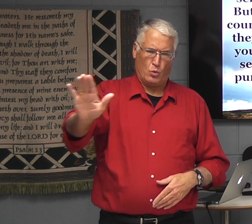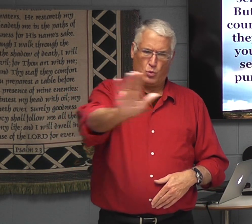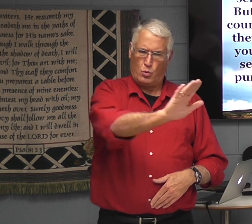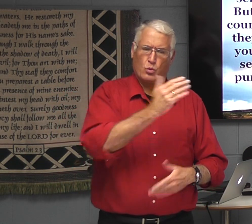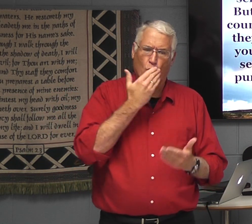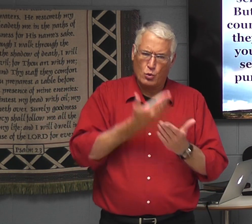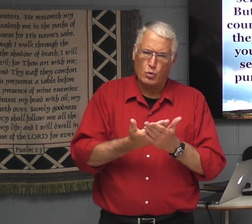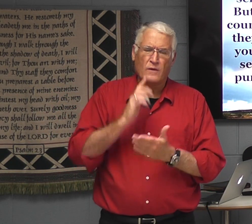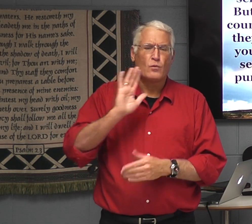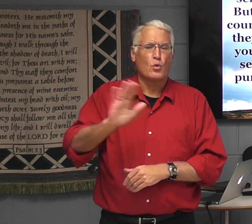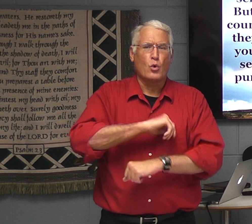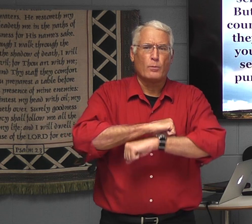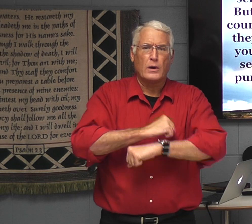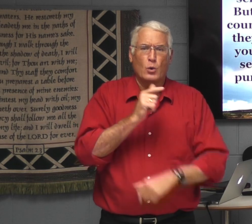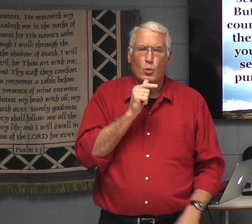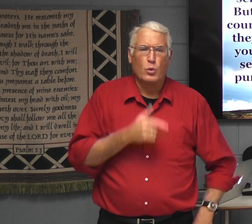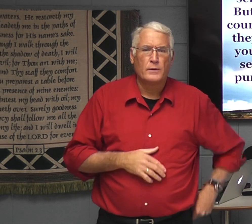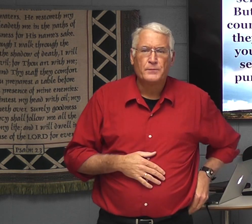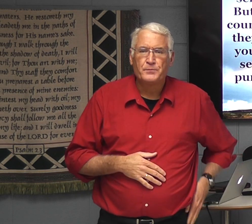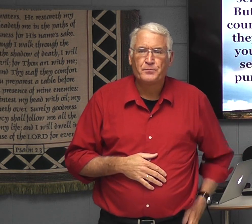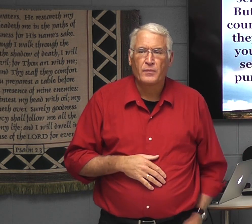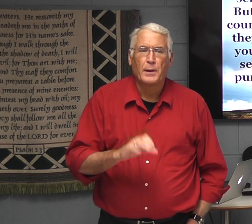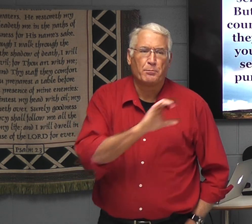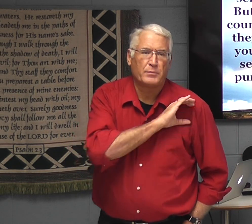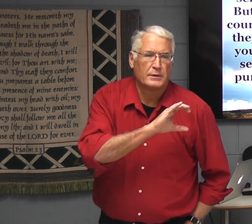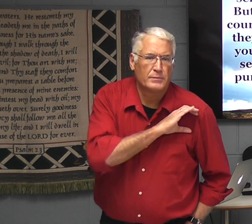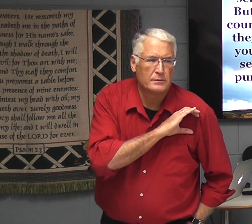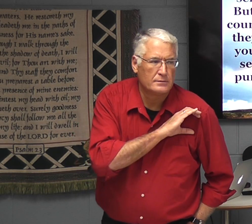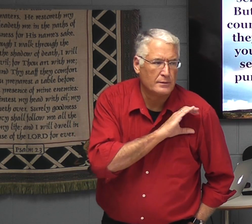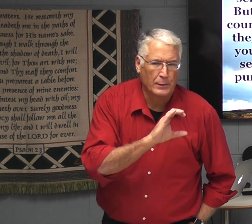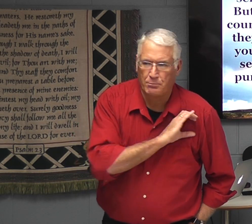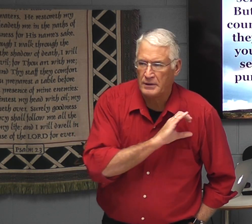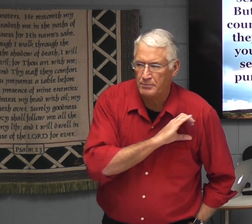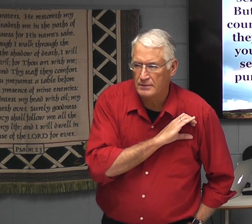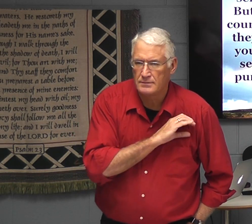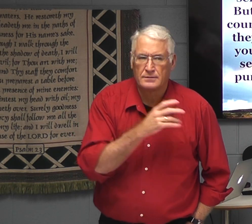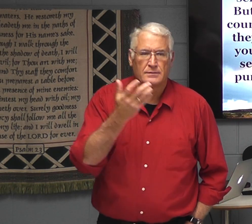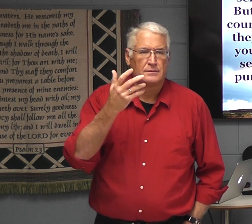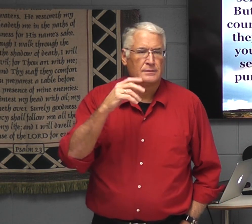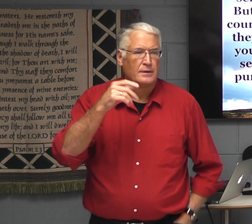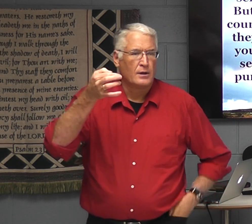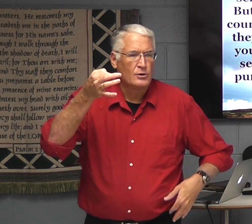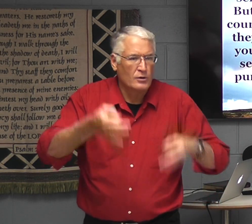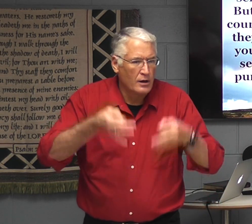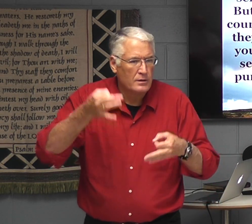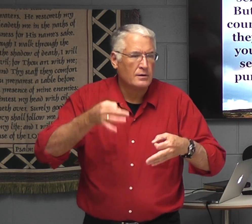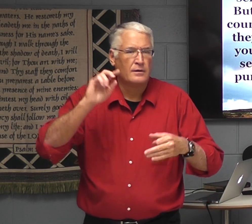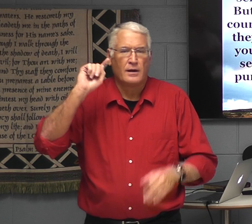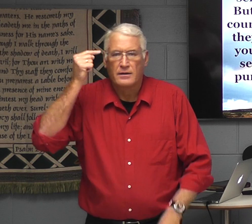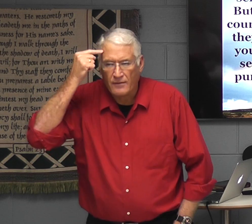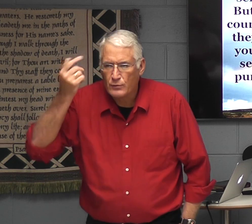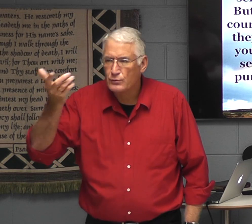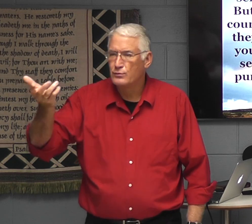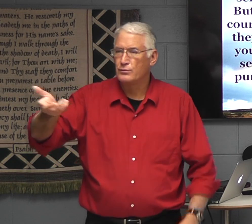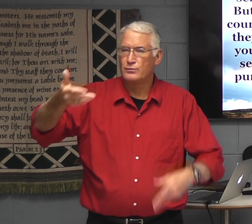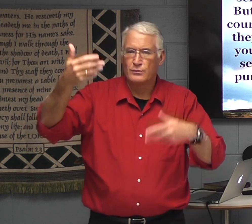That God sent for you for the good of your protection. Who is this? The police, the court system, the